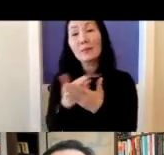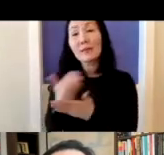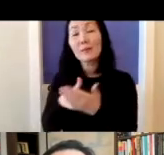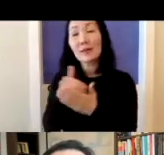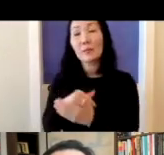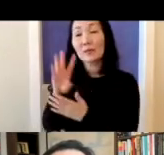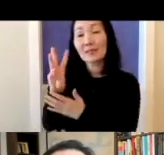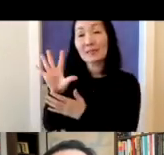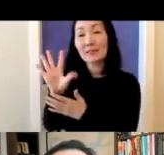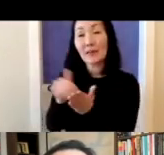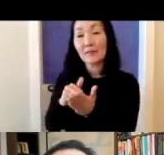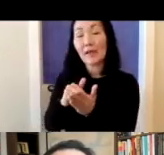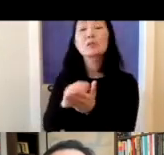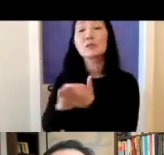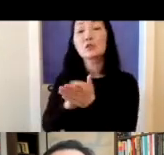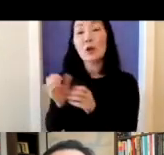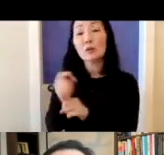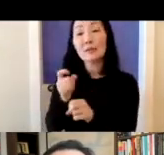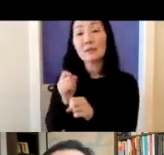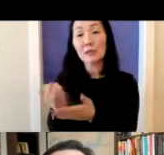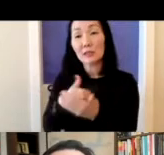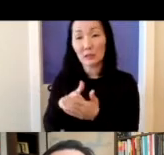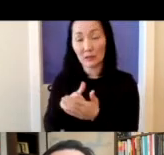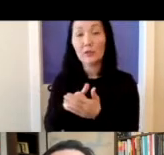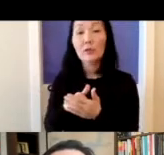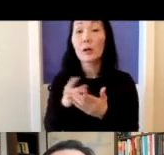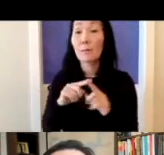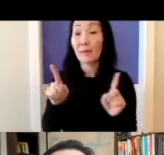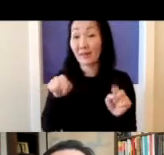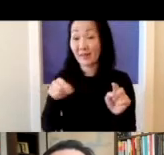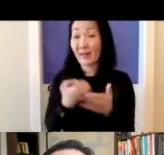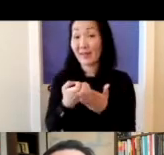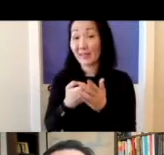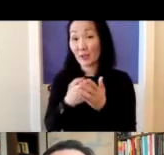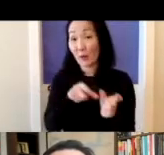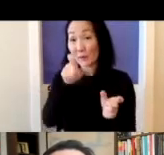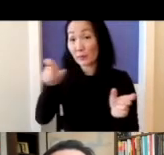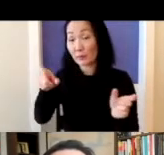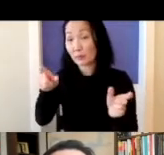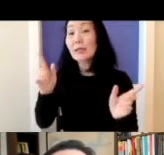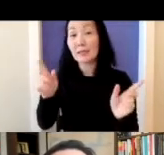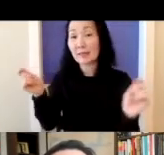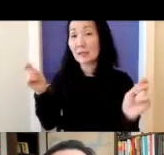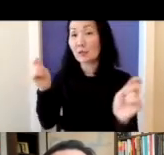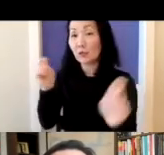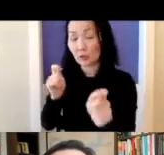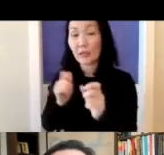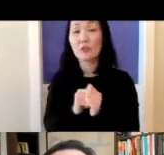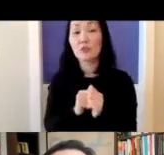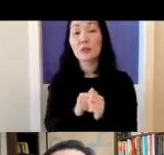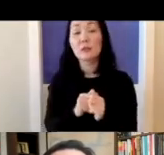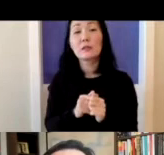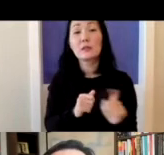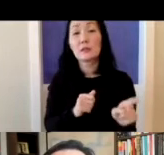$65,000. But I think that it's also one that is dynamic and changing when we look at the role of what are the sectors in the